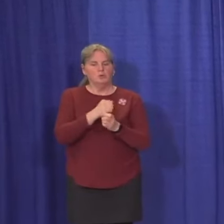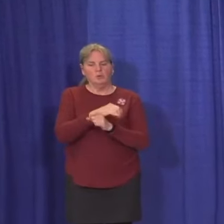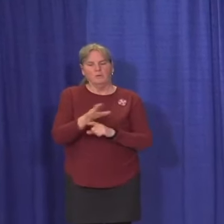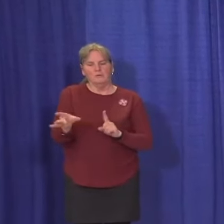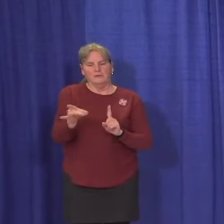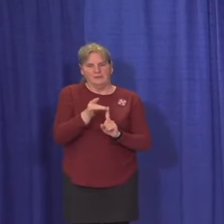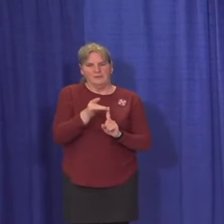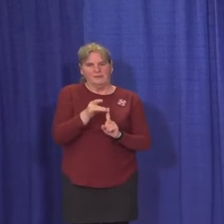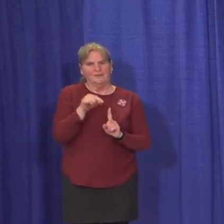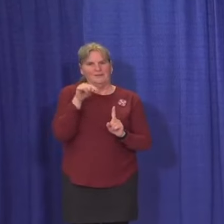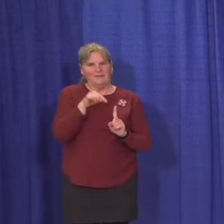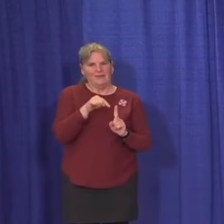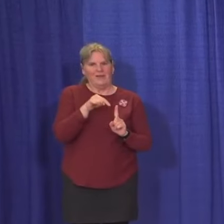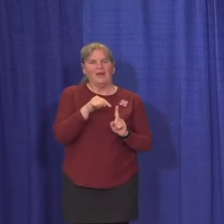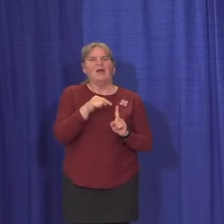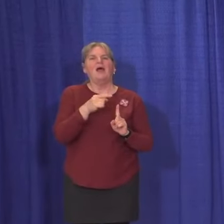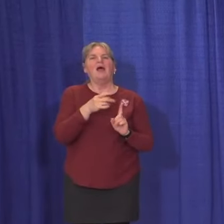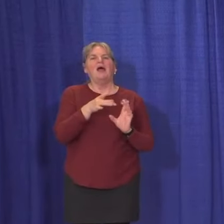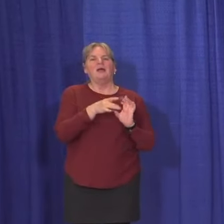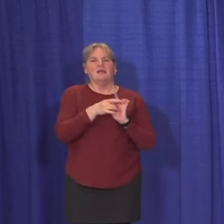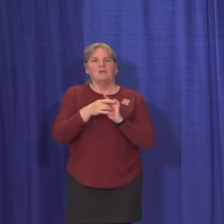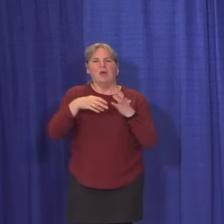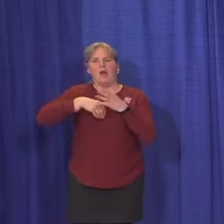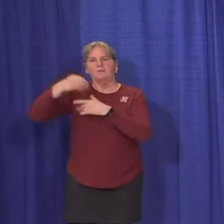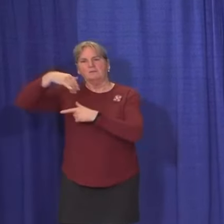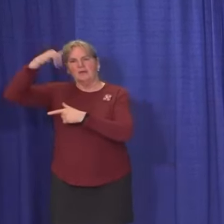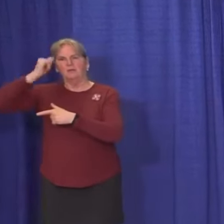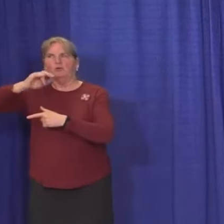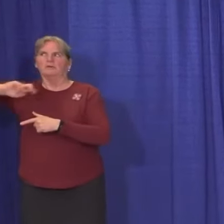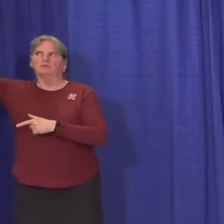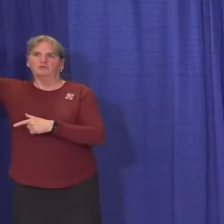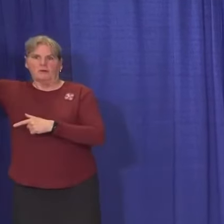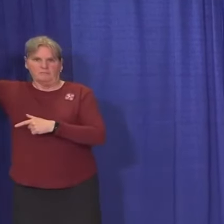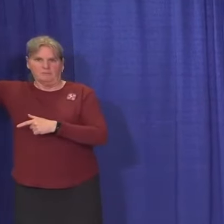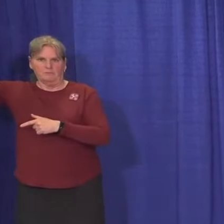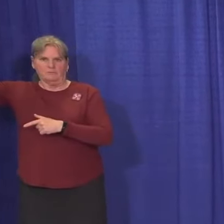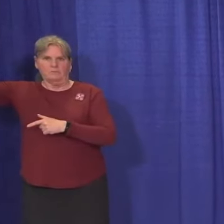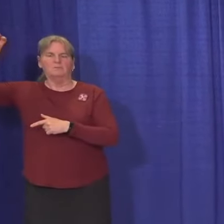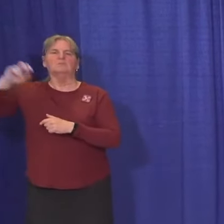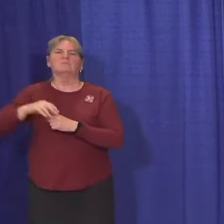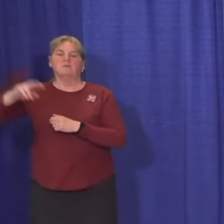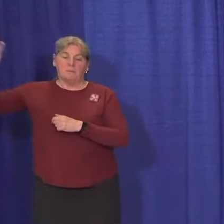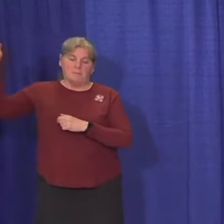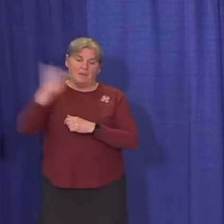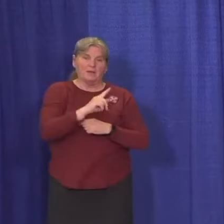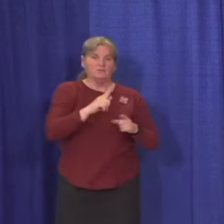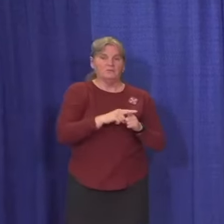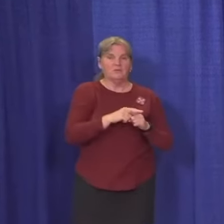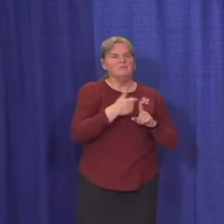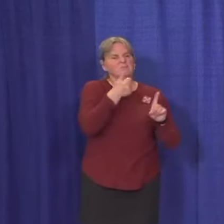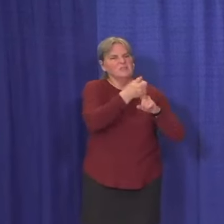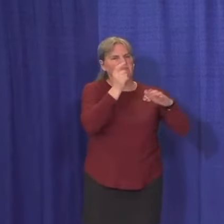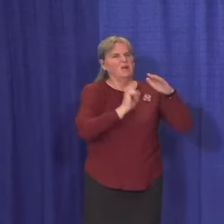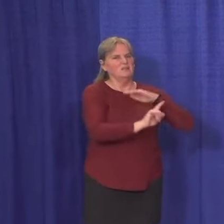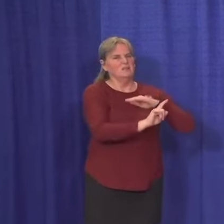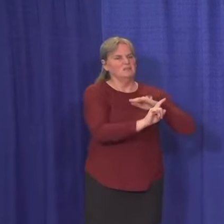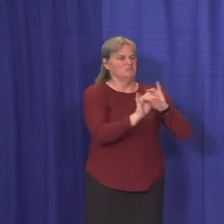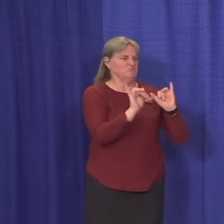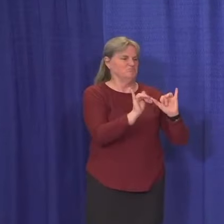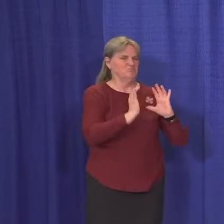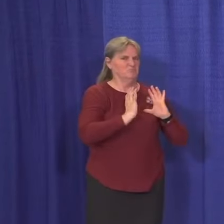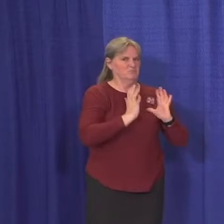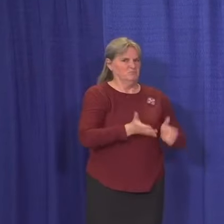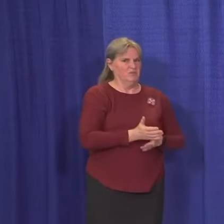to out-of-territory travel. And that individual is isolating and doing well. And this time we're